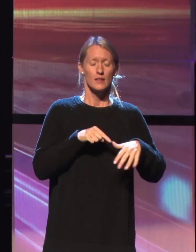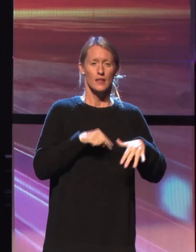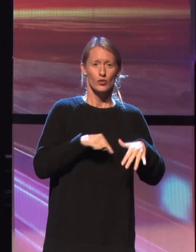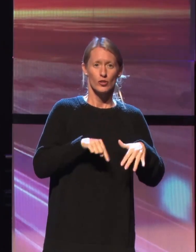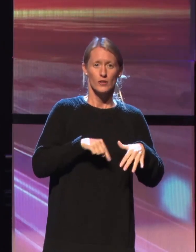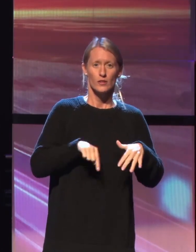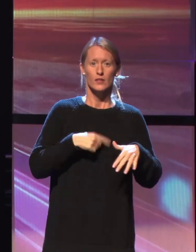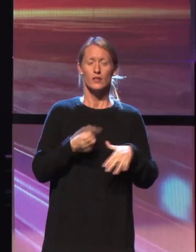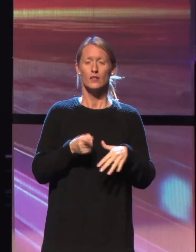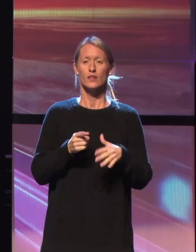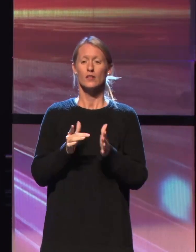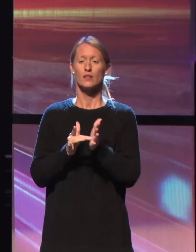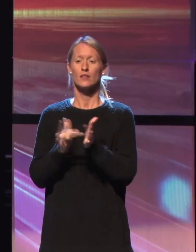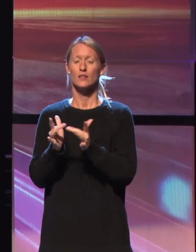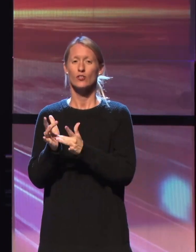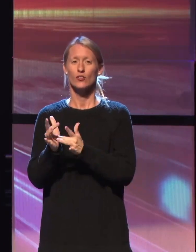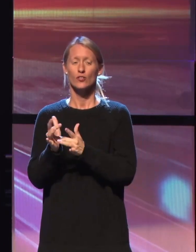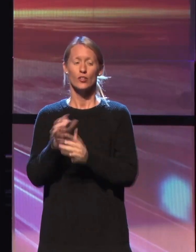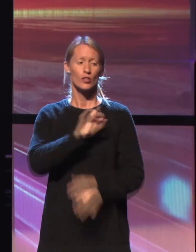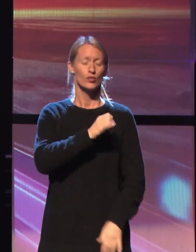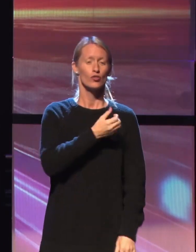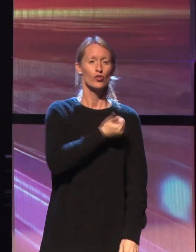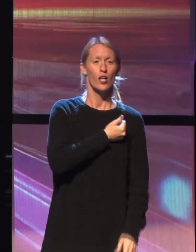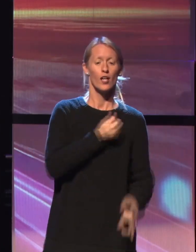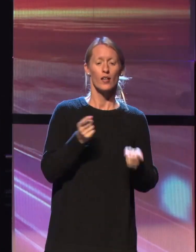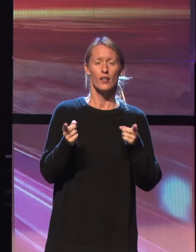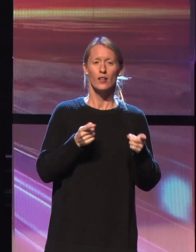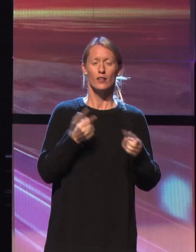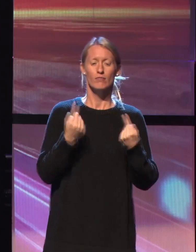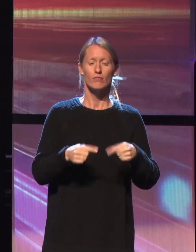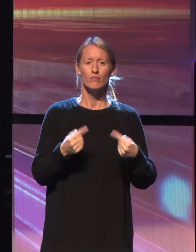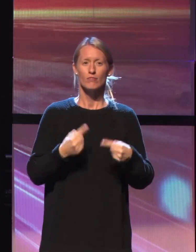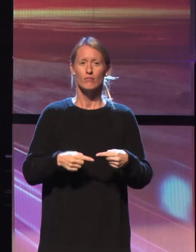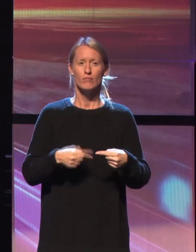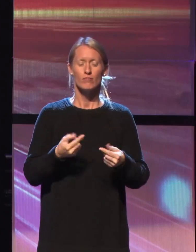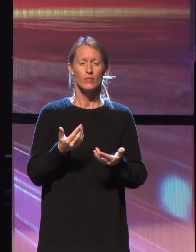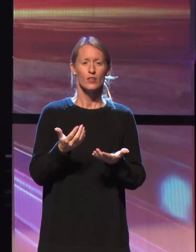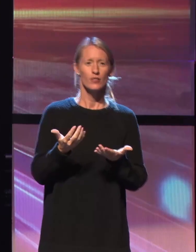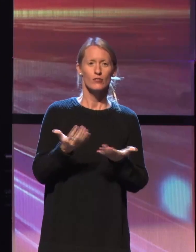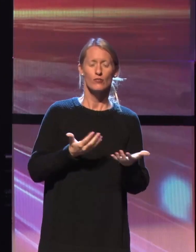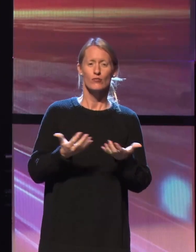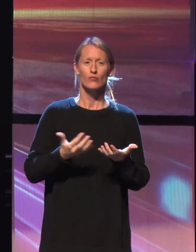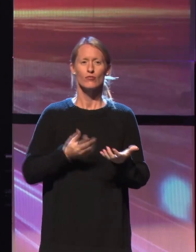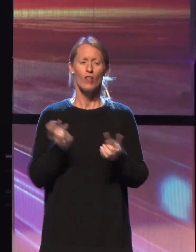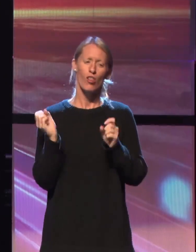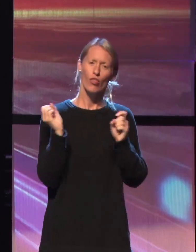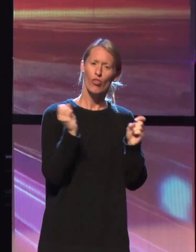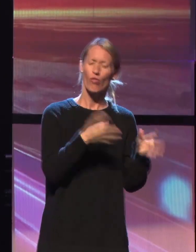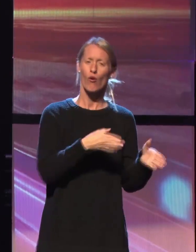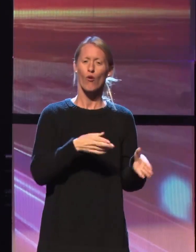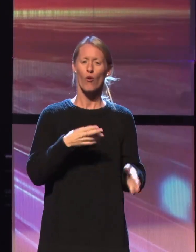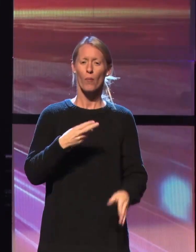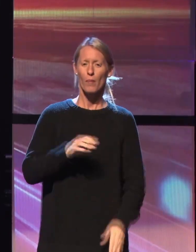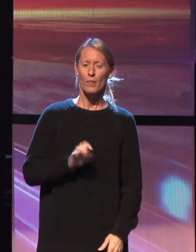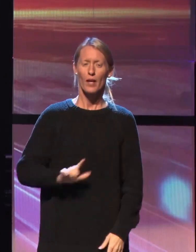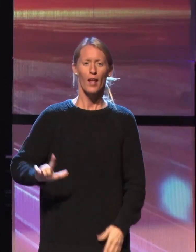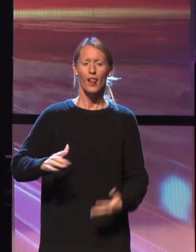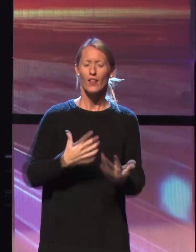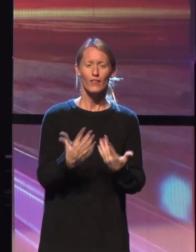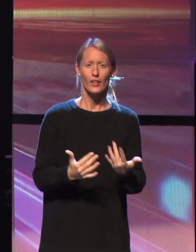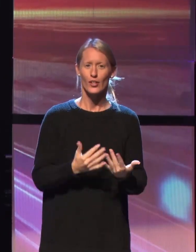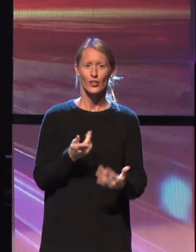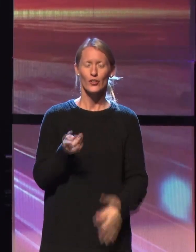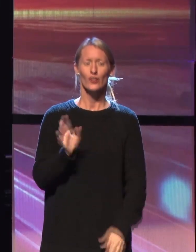and John. Father, forgive them. No, throw them in hell. Father, forgive them. No, it's not even hell. I mean, it's the lake of fire. I mean, it's not